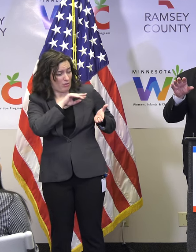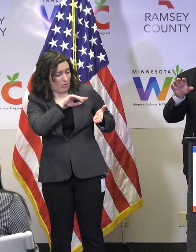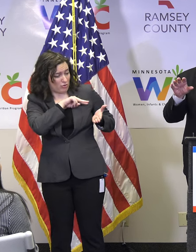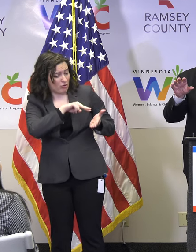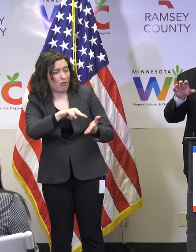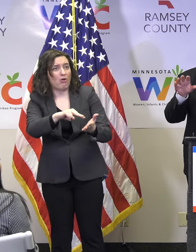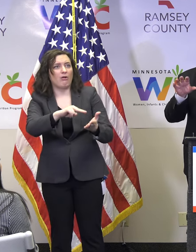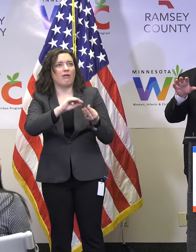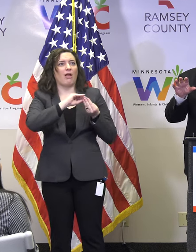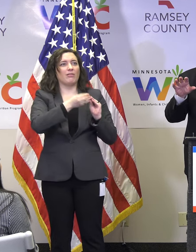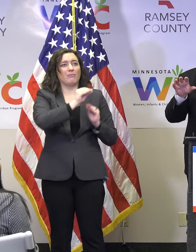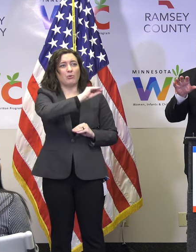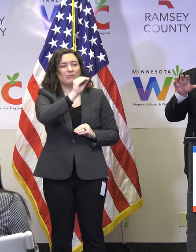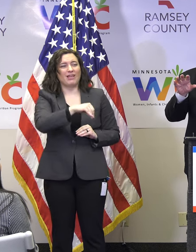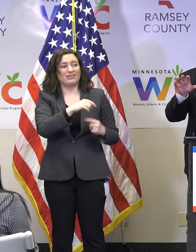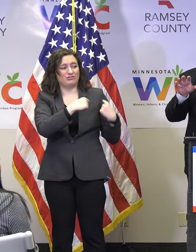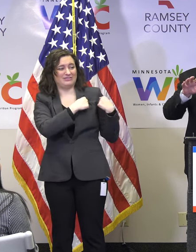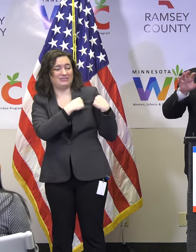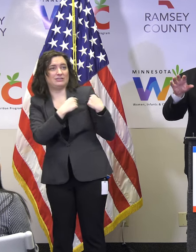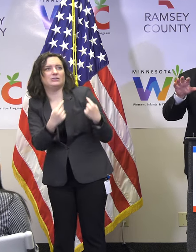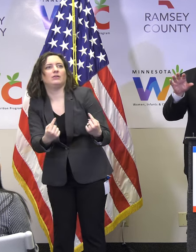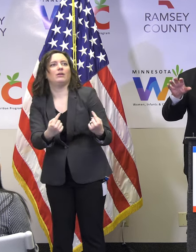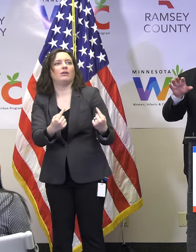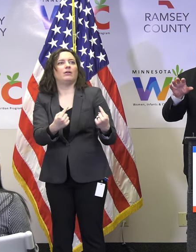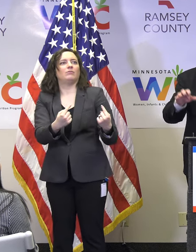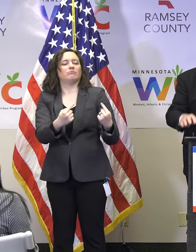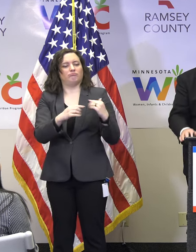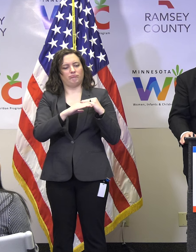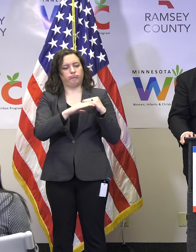economic conditions, because many, many,